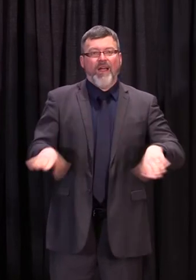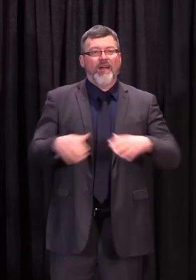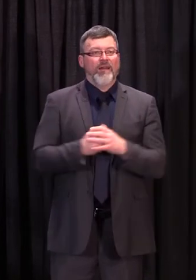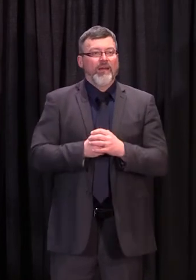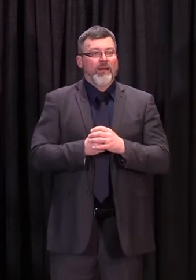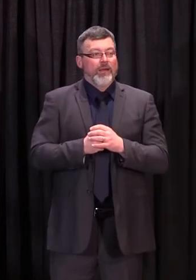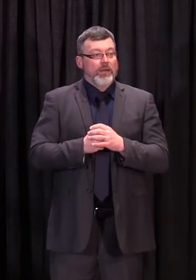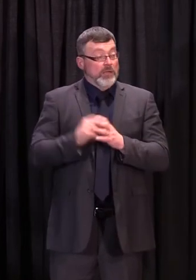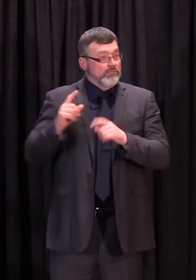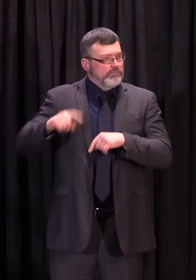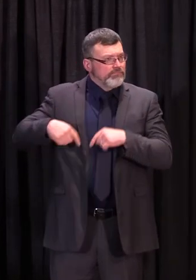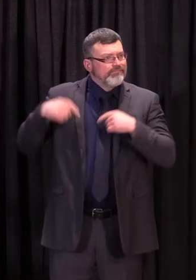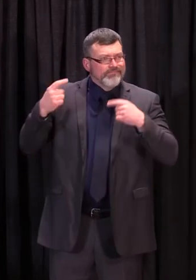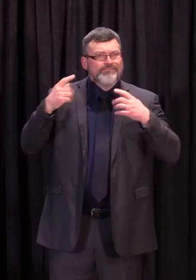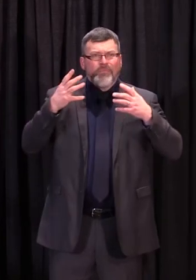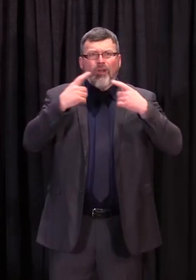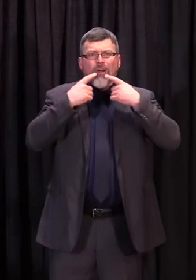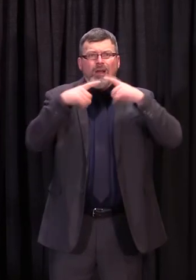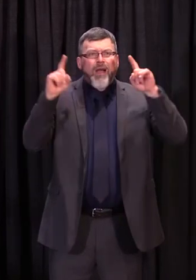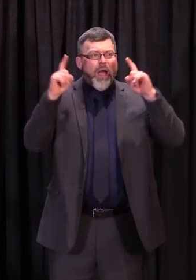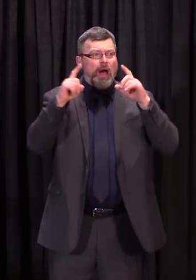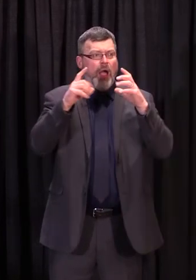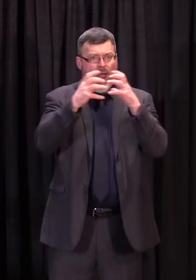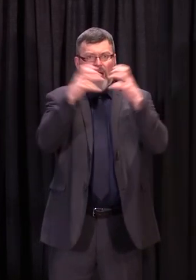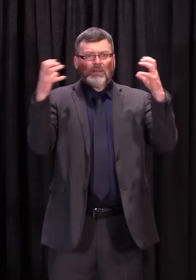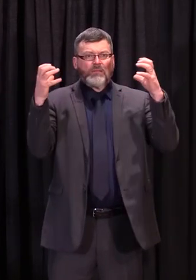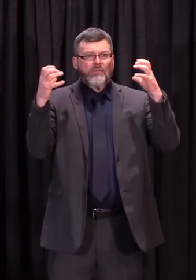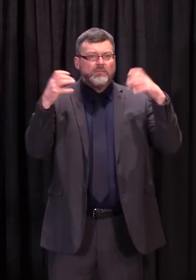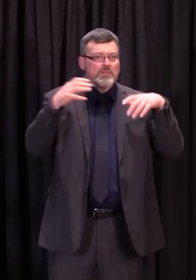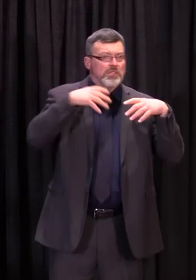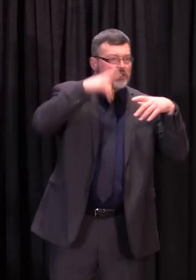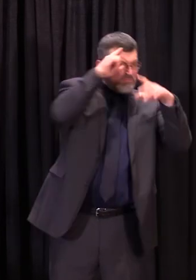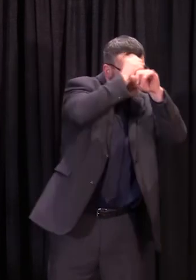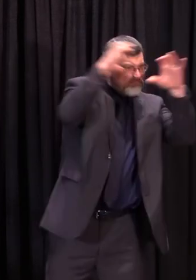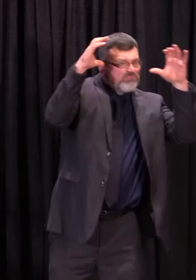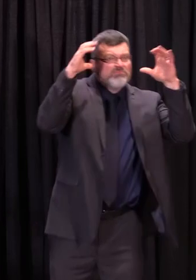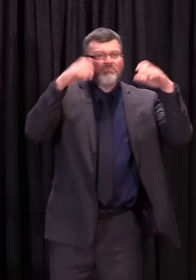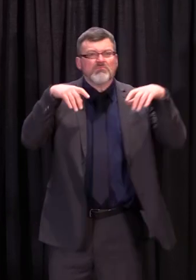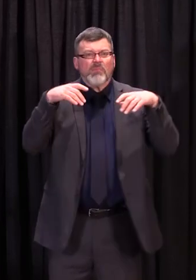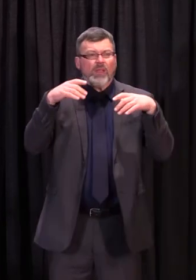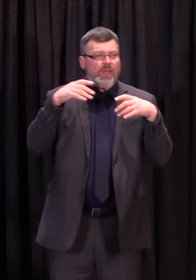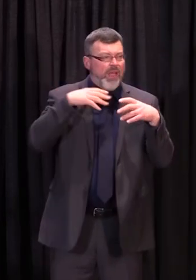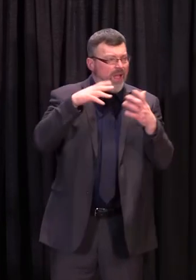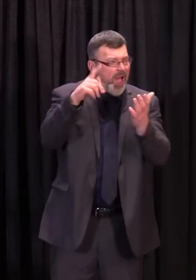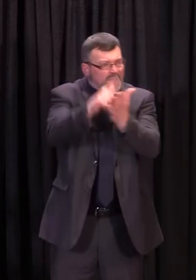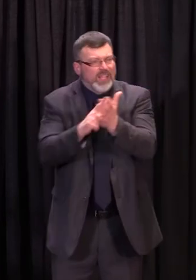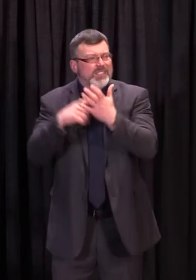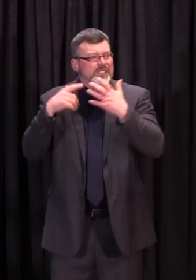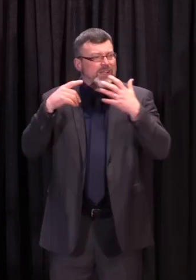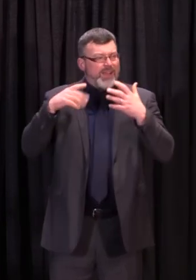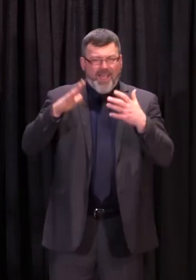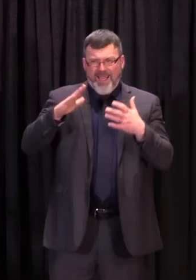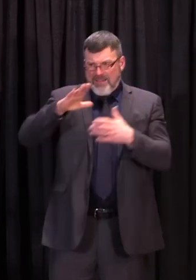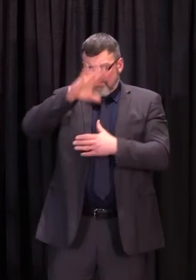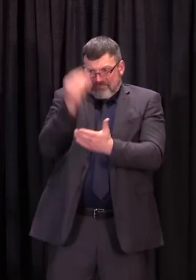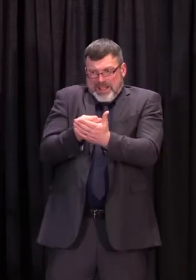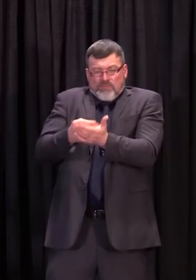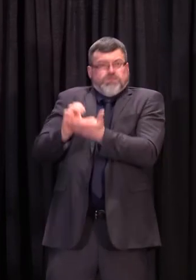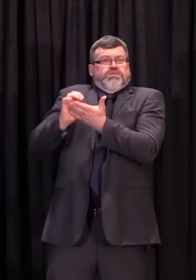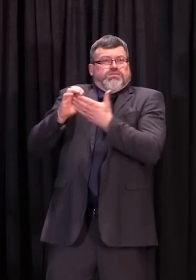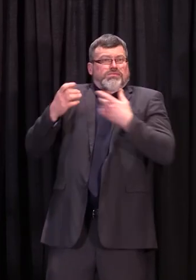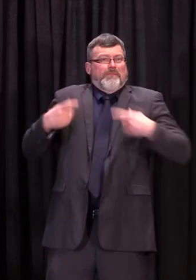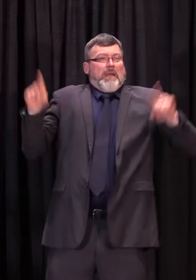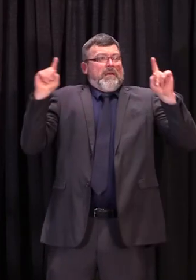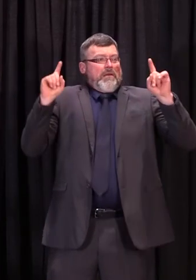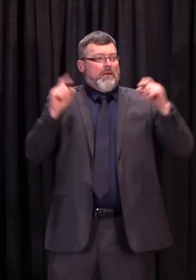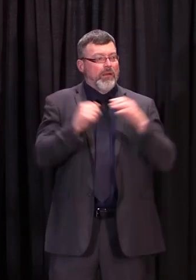grasp the chance to combine good ideas, thoughtful legislation, and unprecedented financial resources